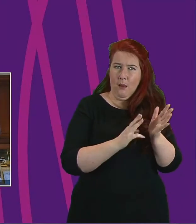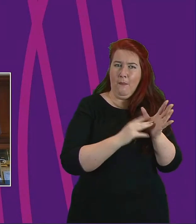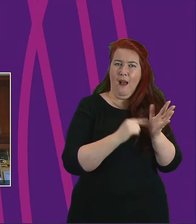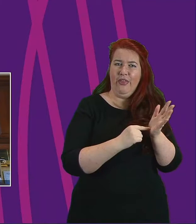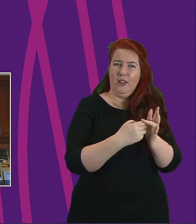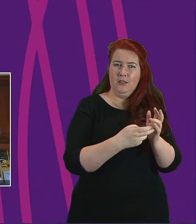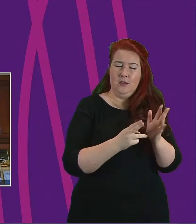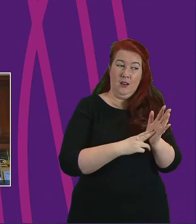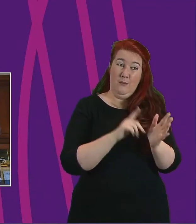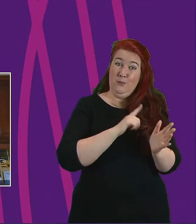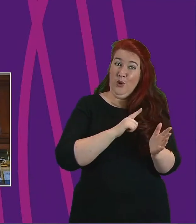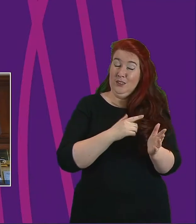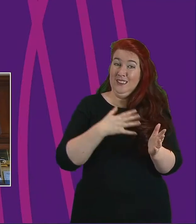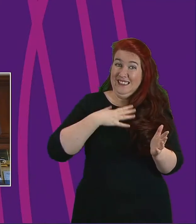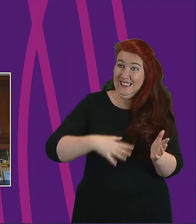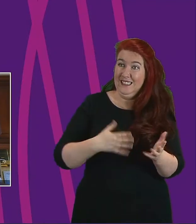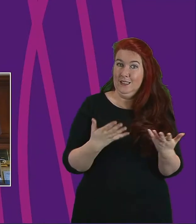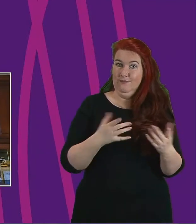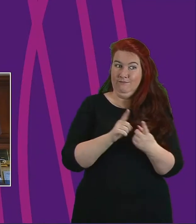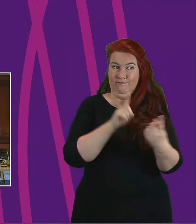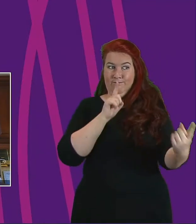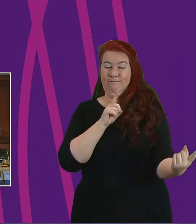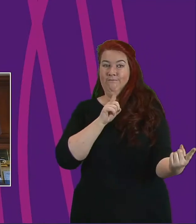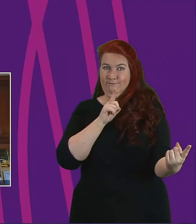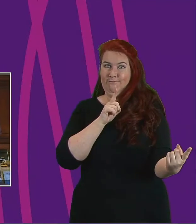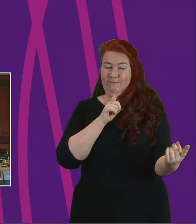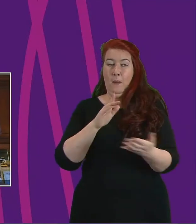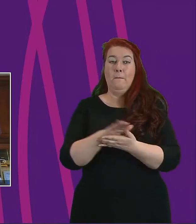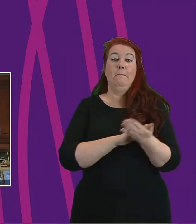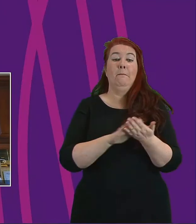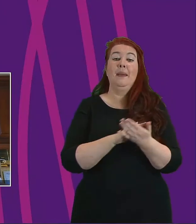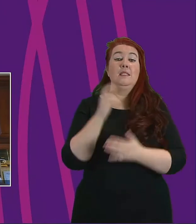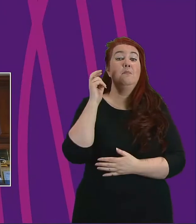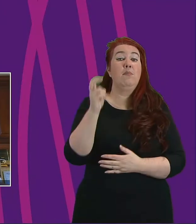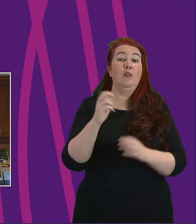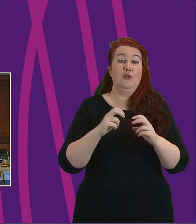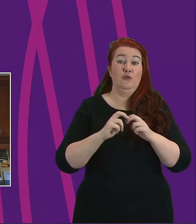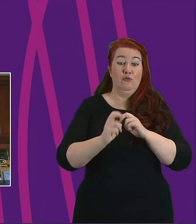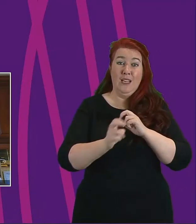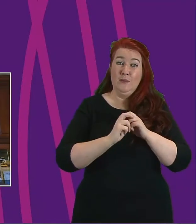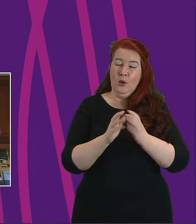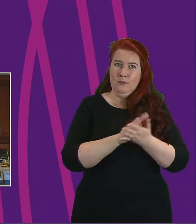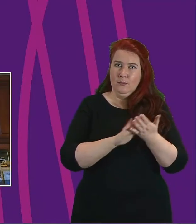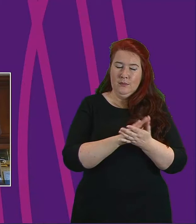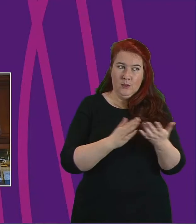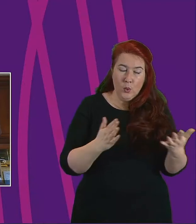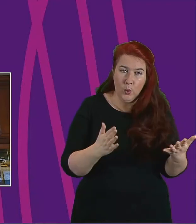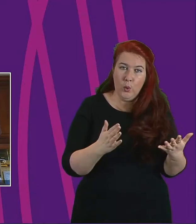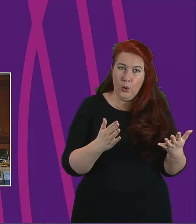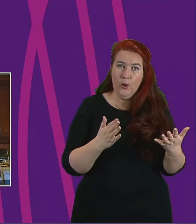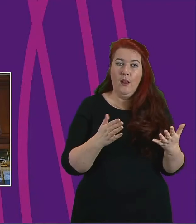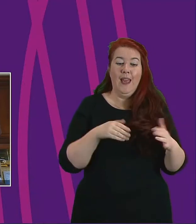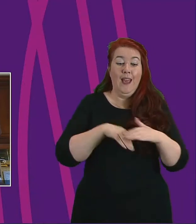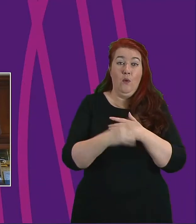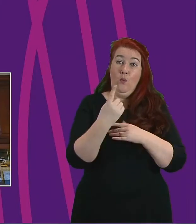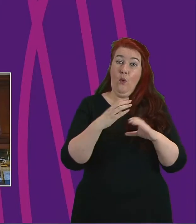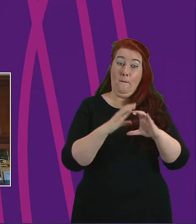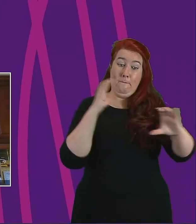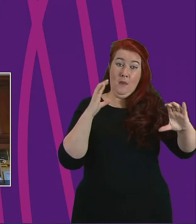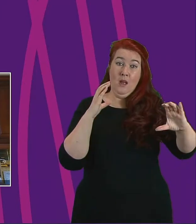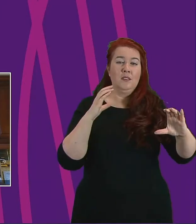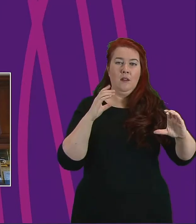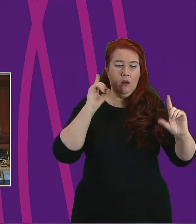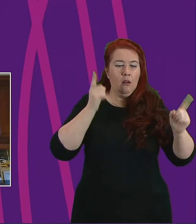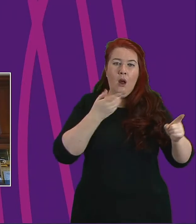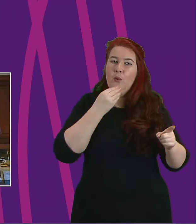requirements of social distancing mean that bus transport means that only a very small proportion of the seats will be used, thereby meaning